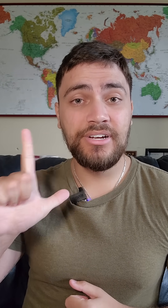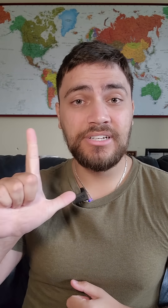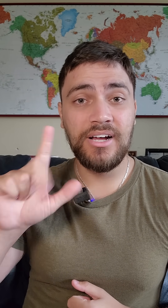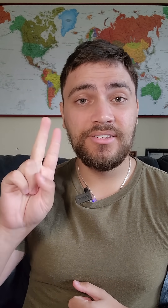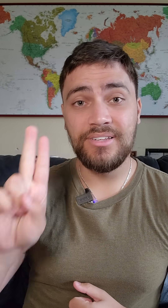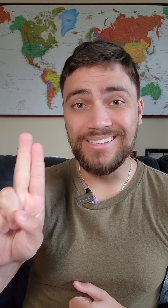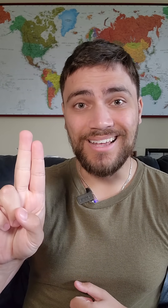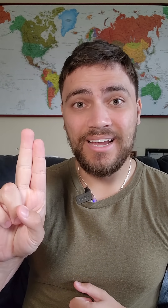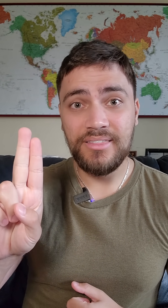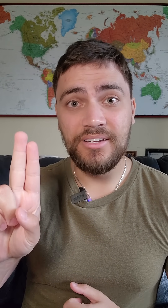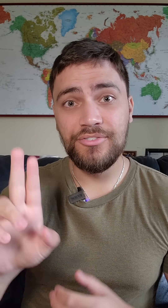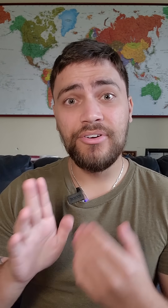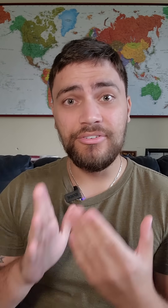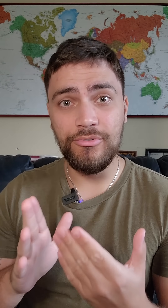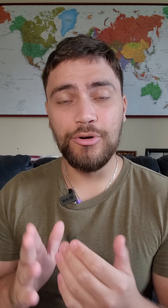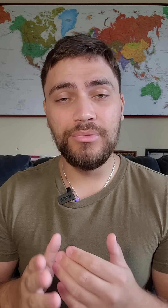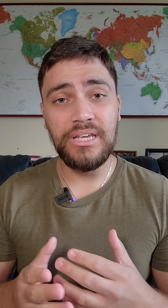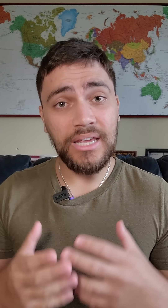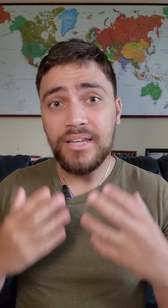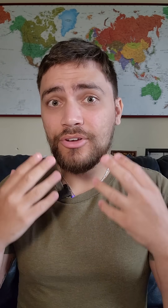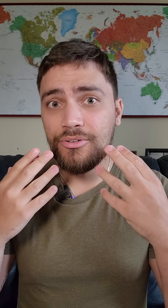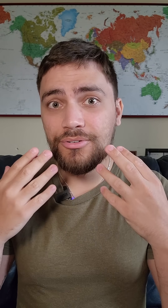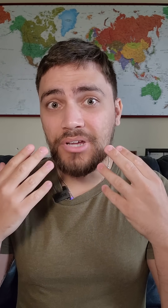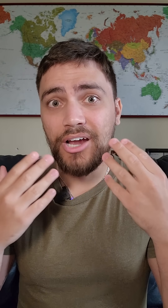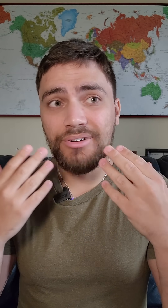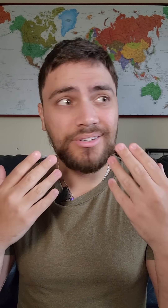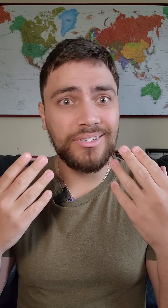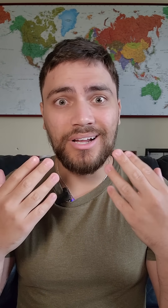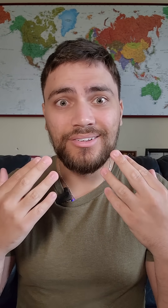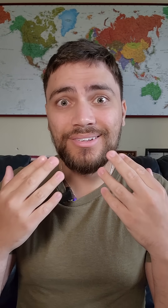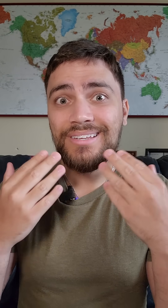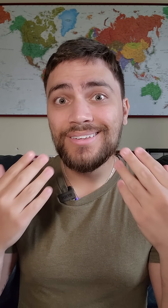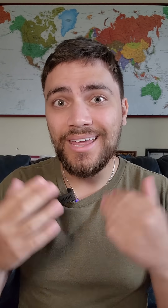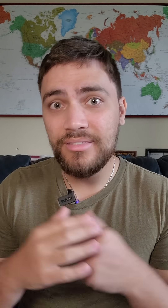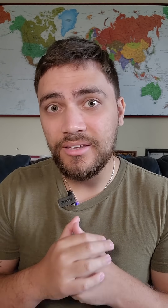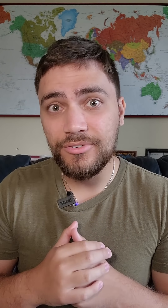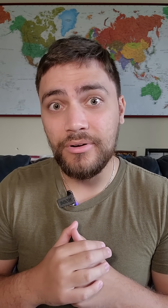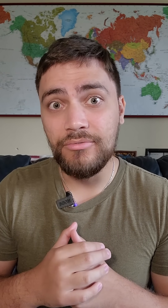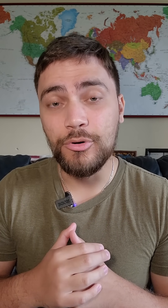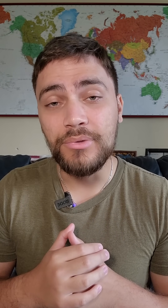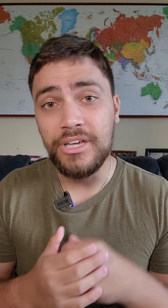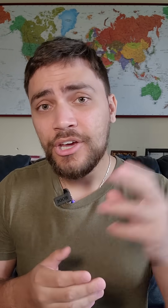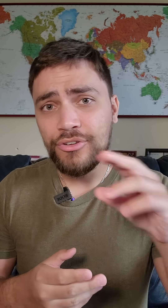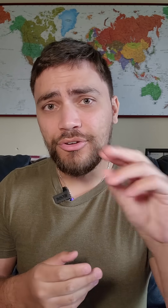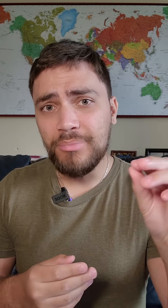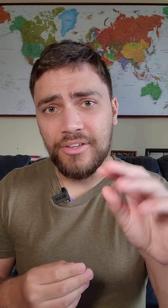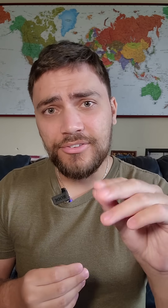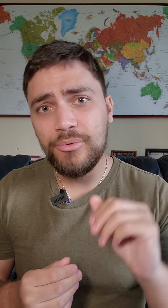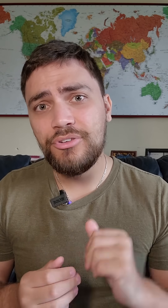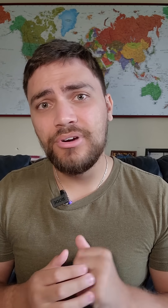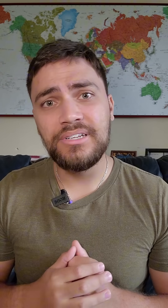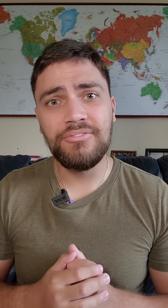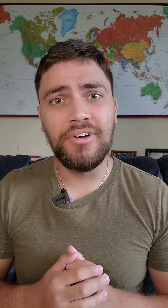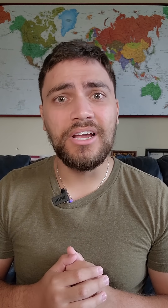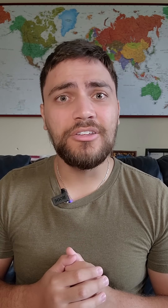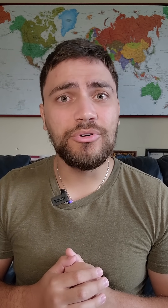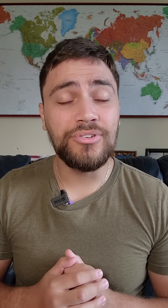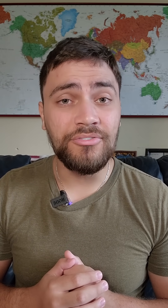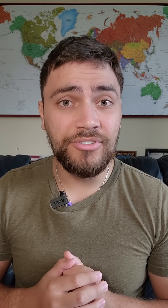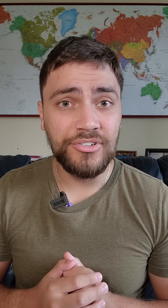to constantly sign things very formally, it's also tiring to constantly say things very formally, so your mouth is always trying to find the most efficient